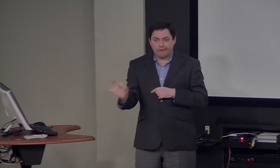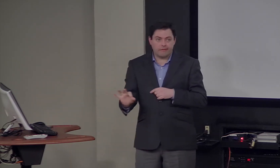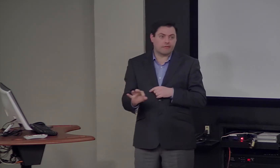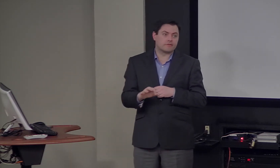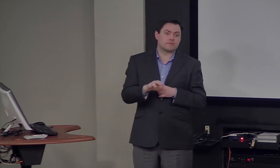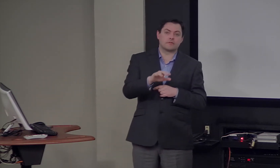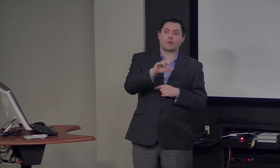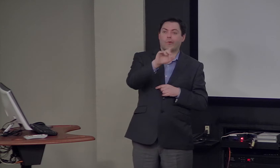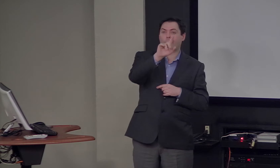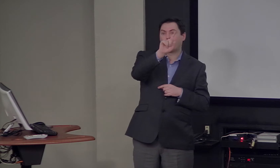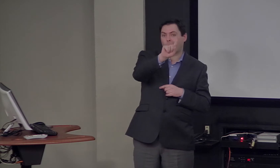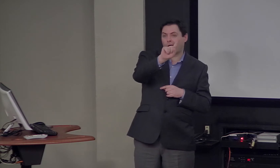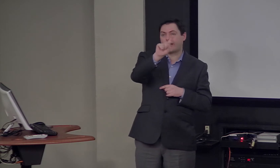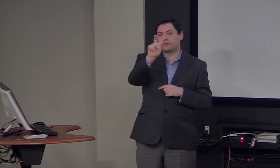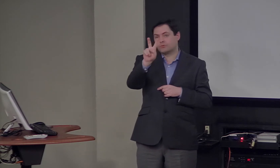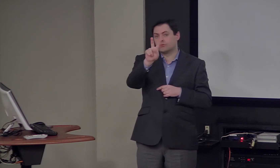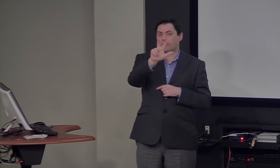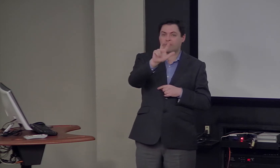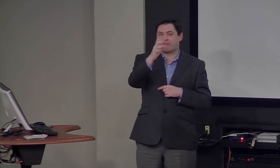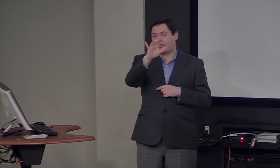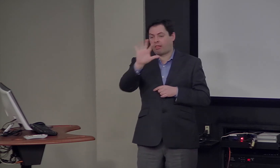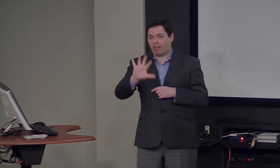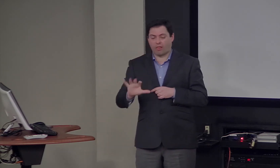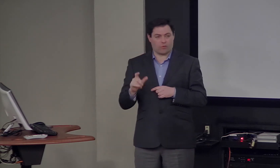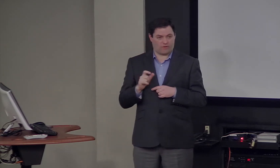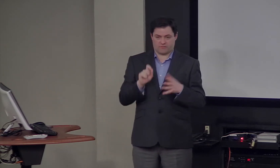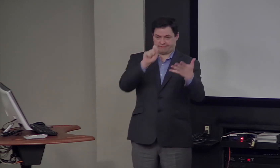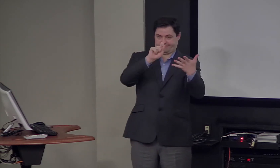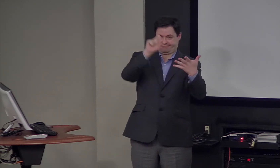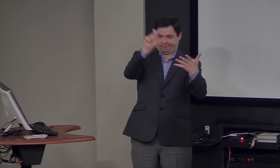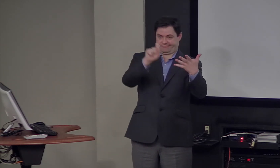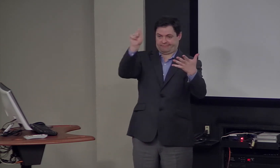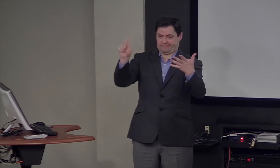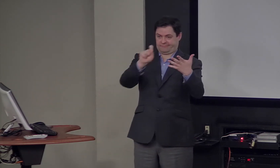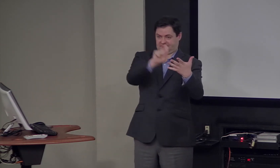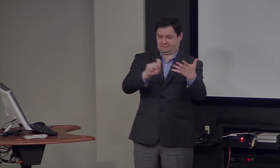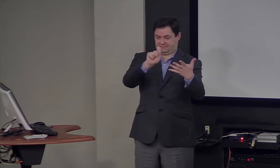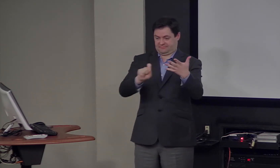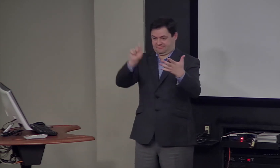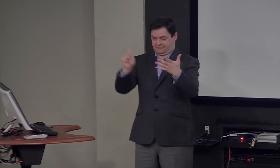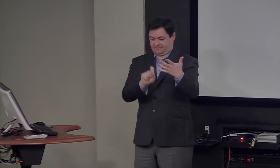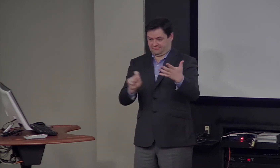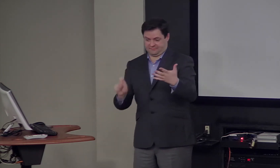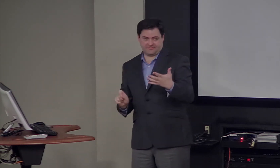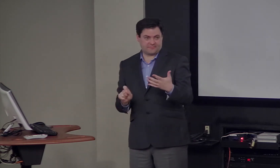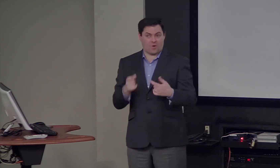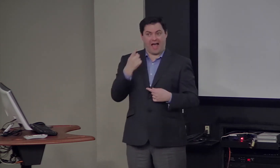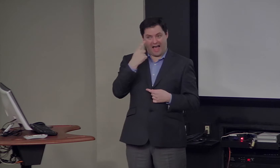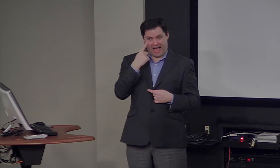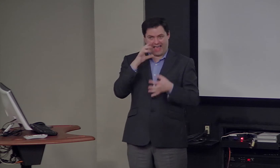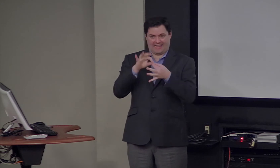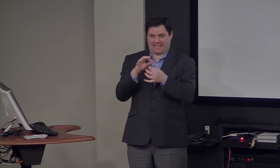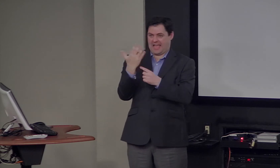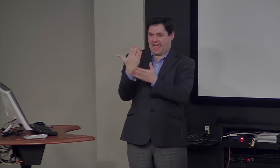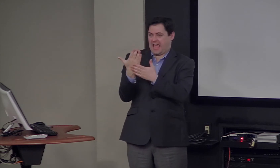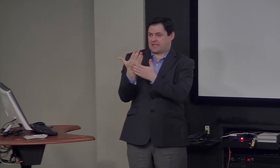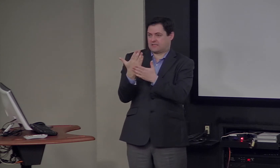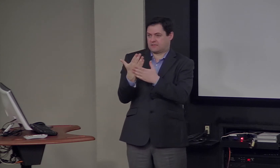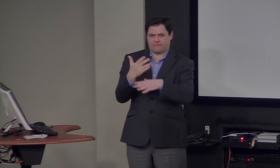grid with 49 different signals, and they had to be able to use a numbering system and count out numbers from 1